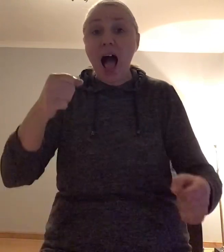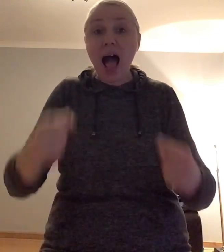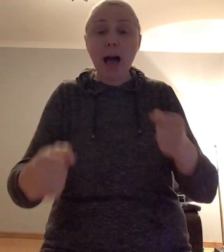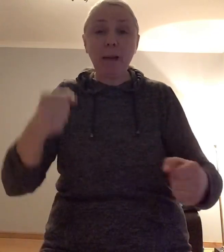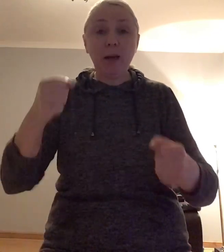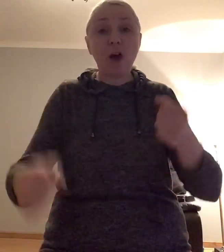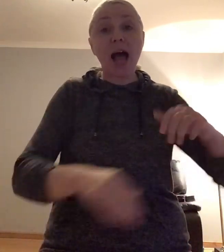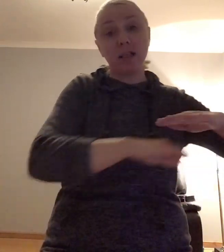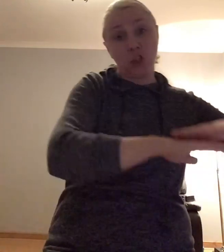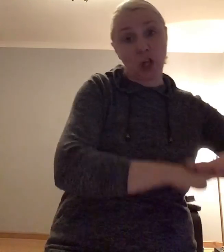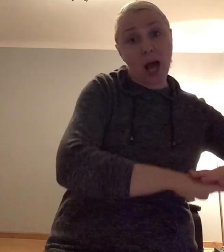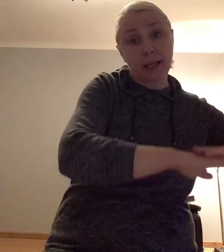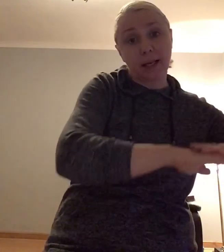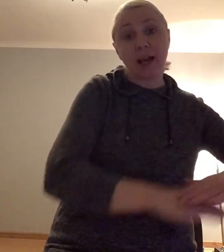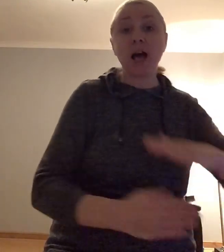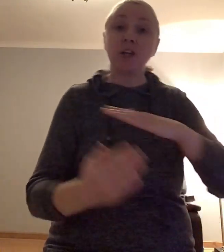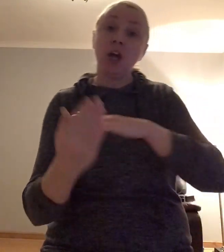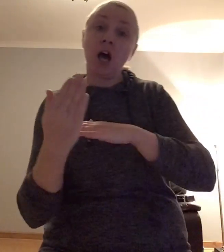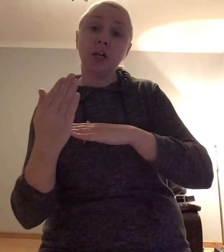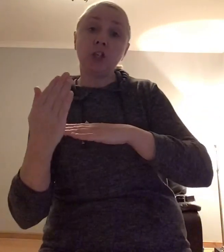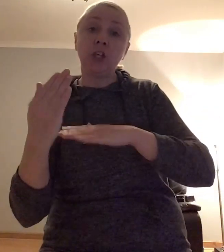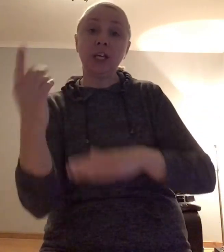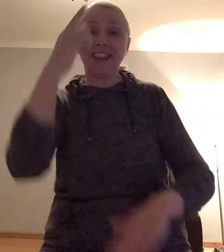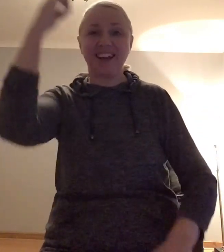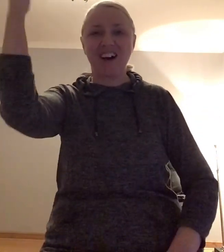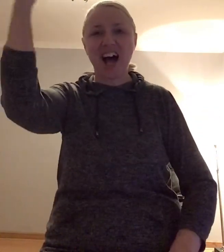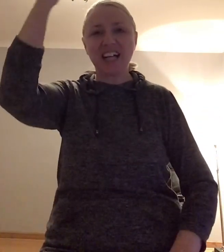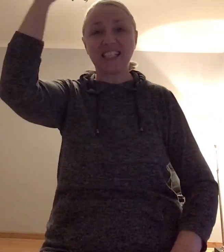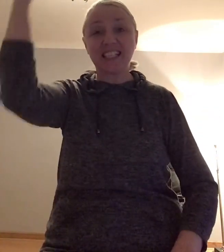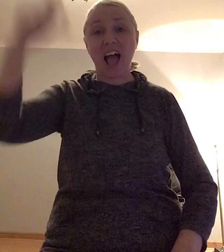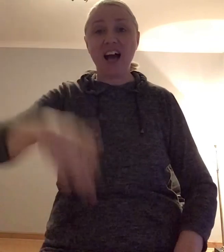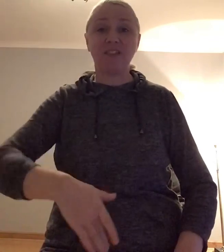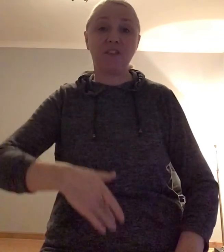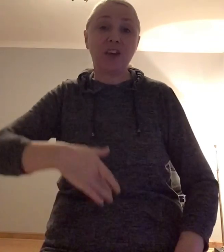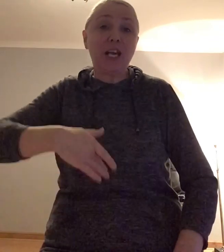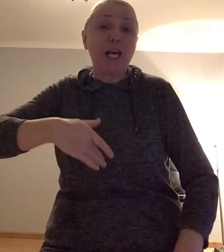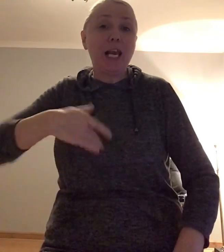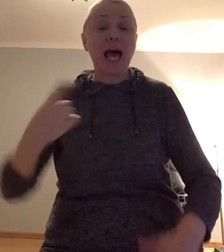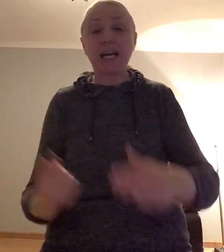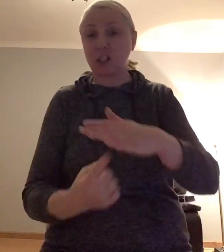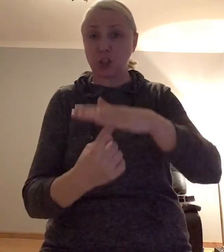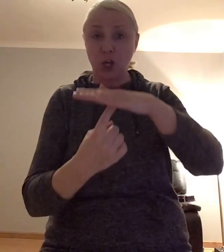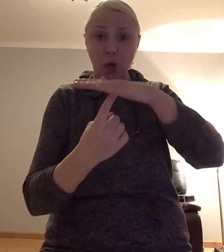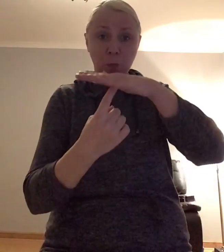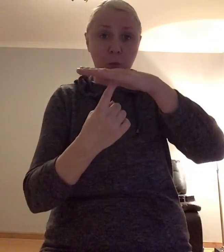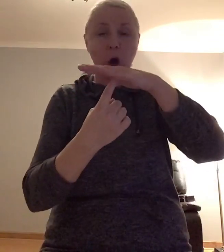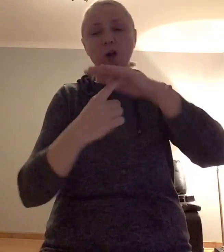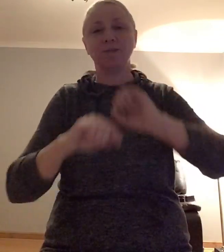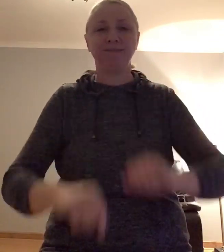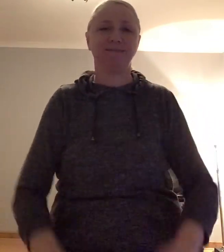I'll be riding shotgun underneath the hot sun, feeling like a someone.